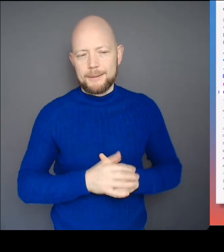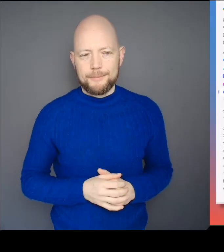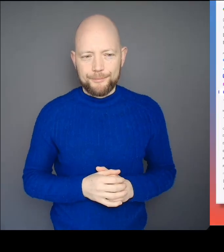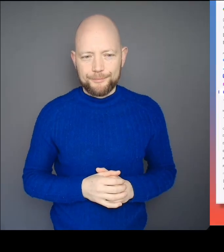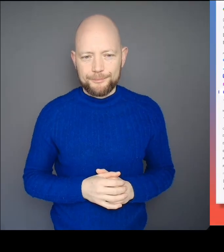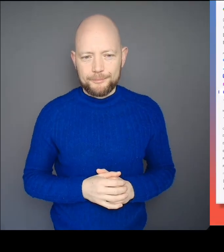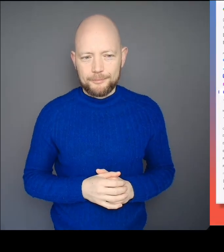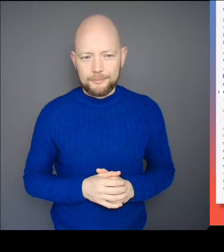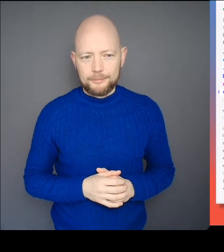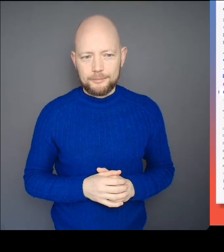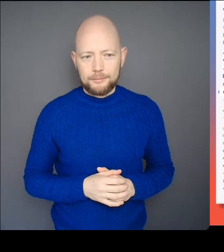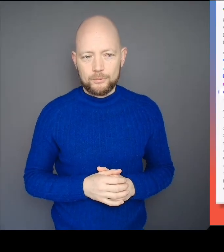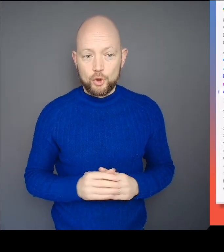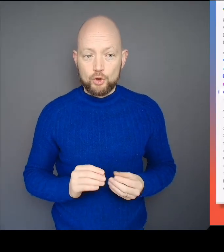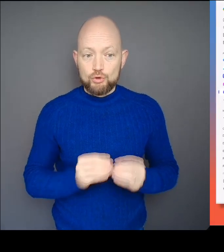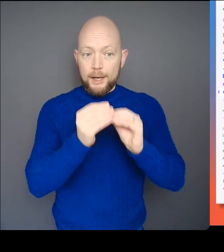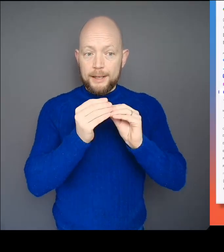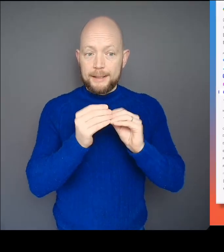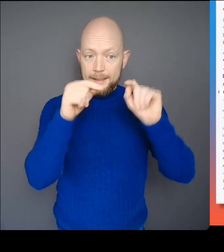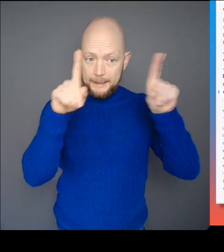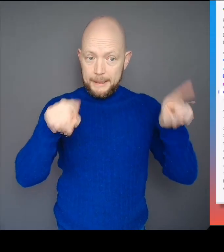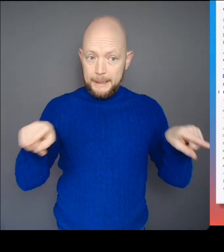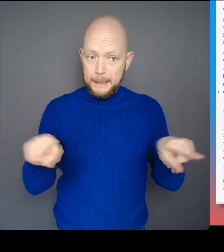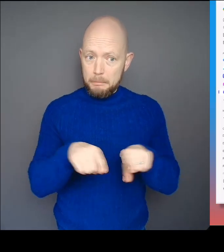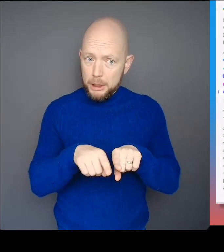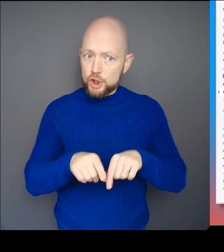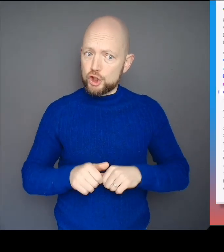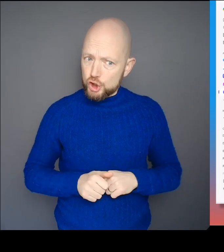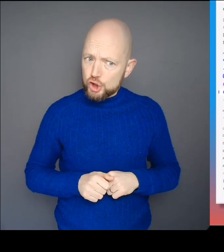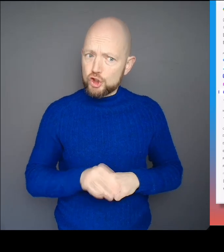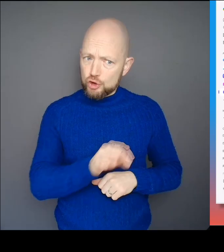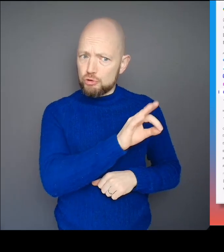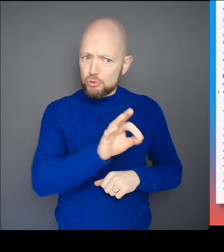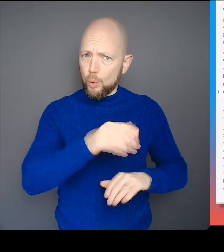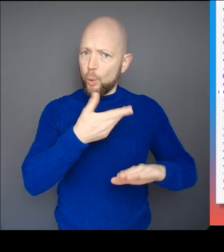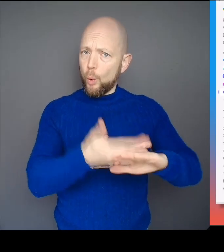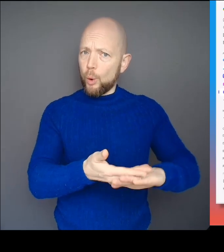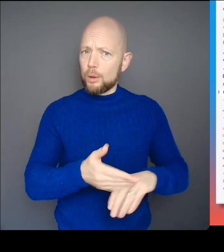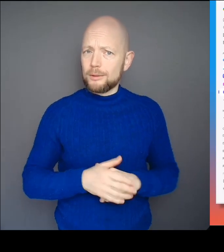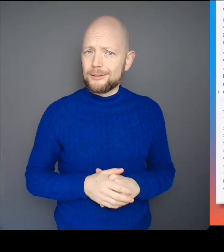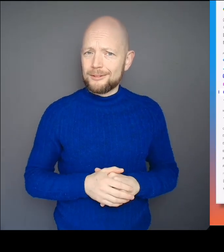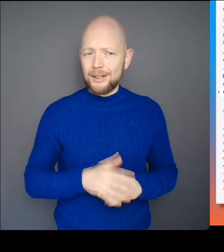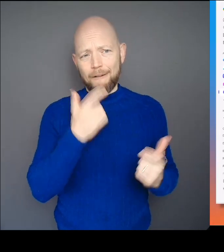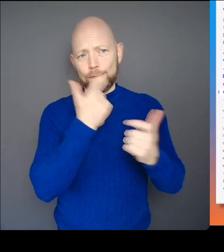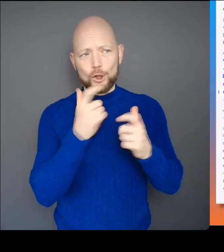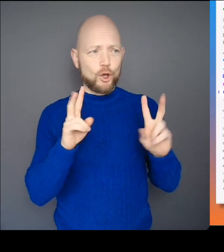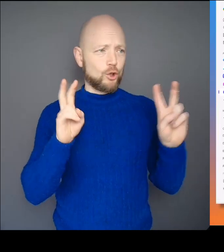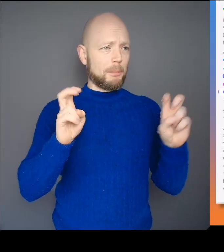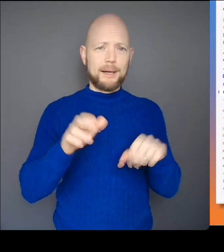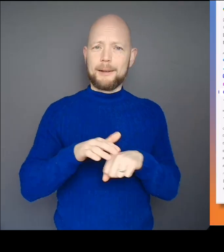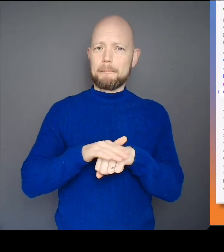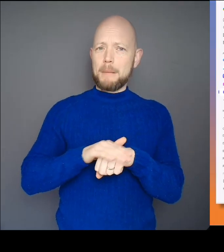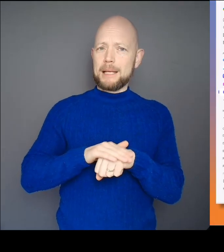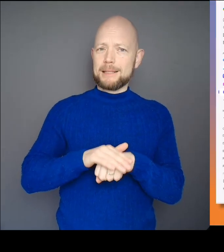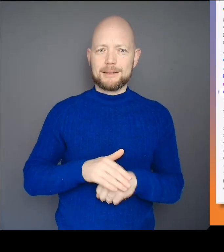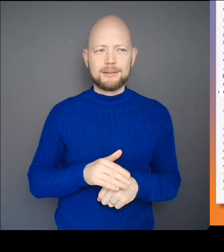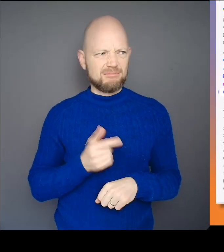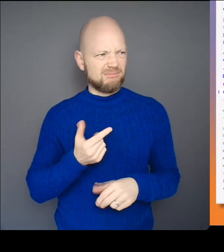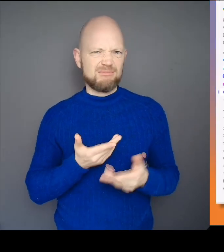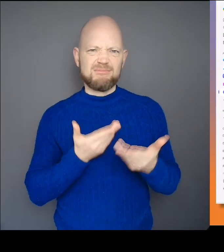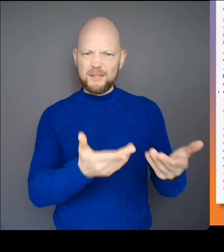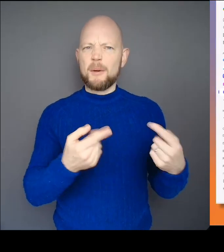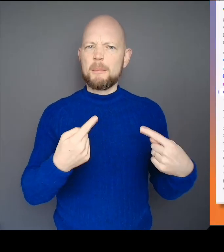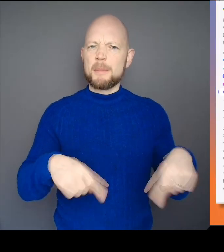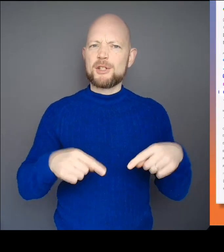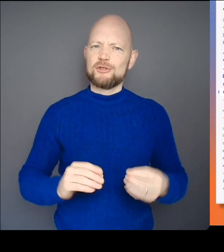simple kind of information retrieval agent. But actually, it is kind of a fun topic, and I do want to allow people to